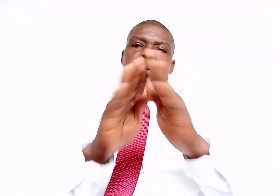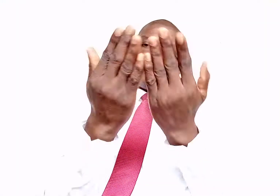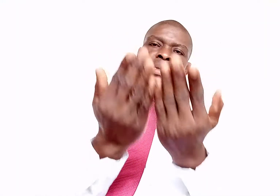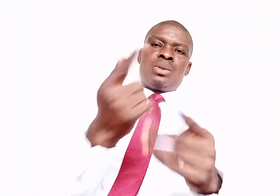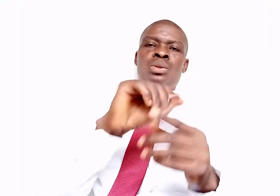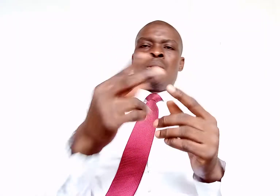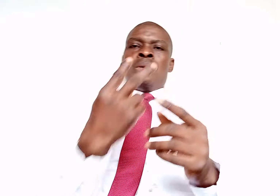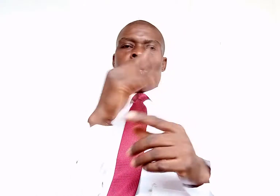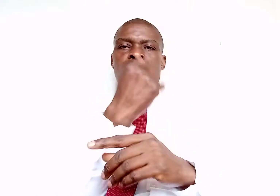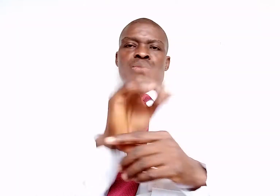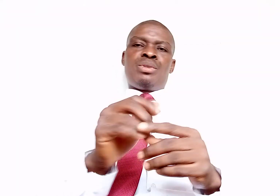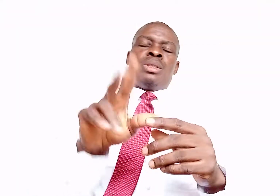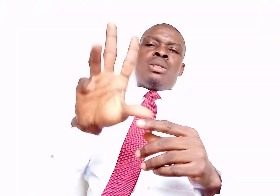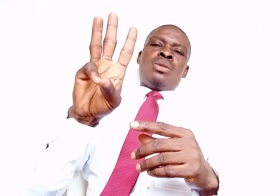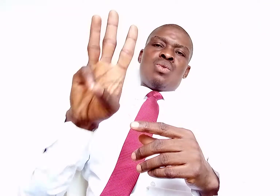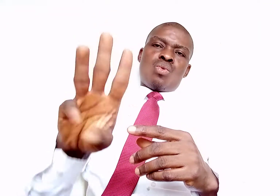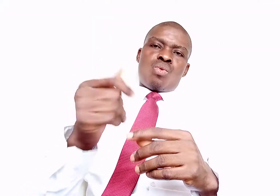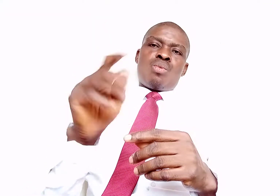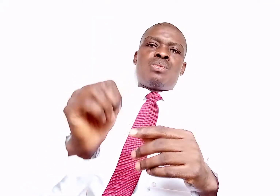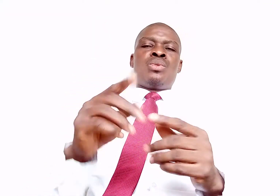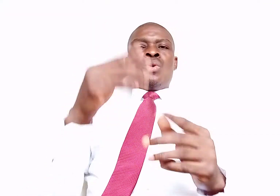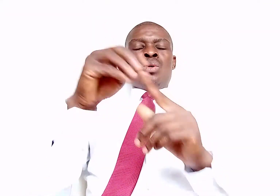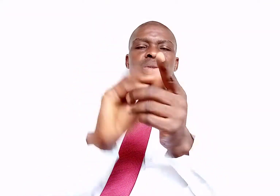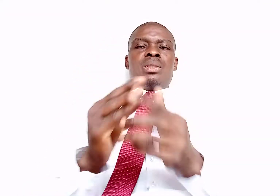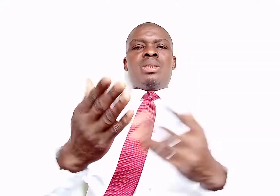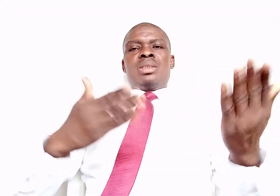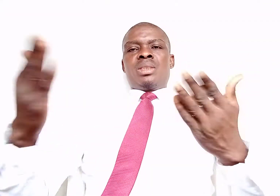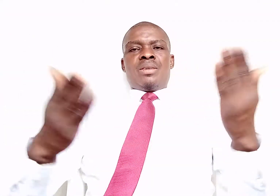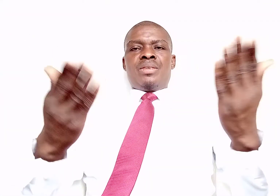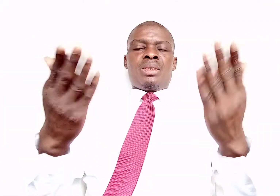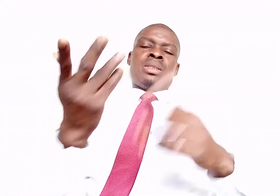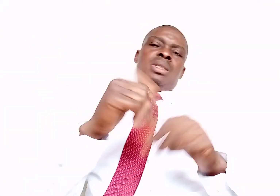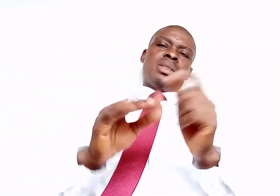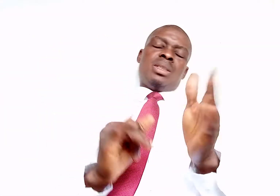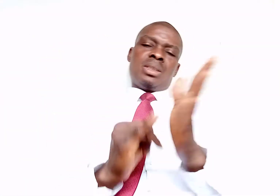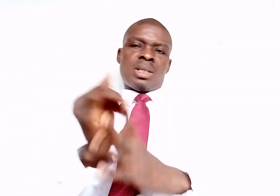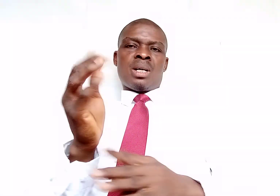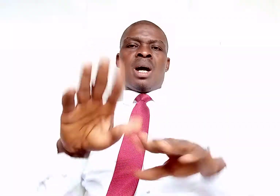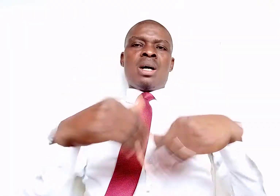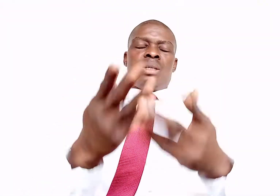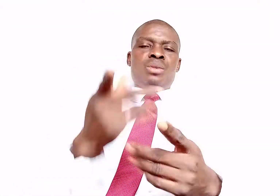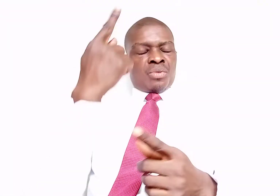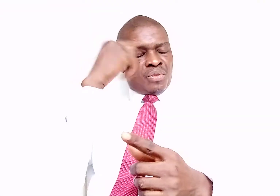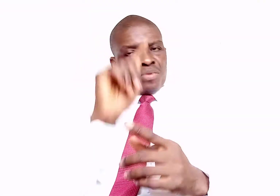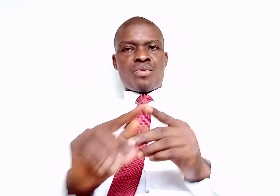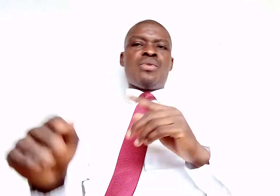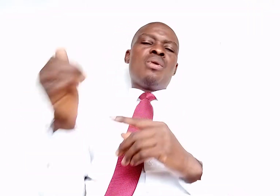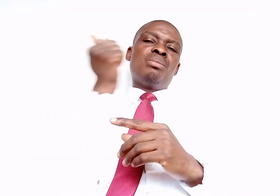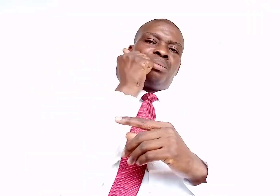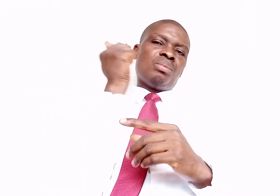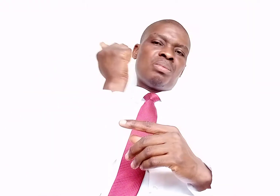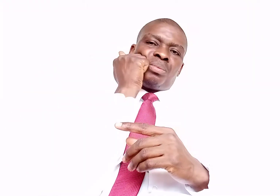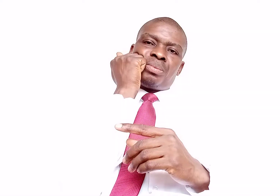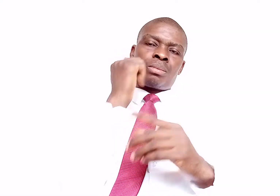the womb, that is cervix. It serves as outlet for menstruation, holds the penis